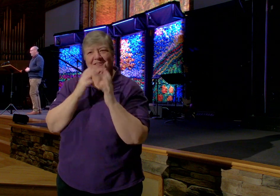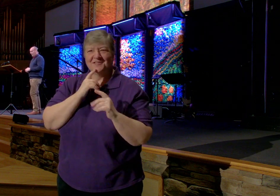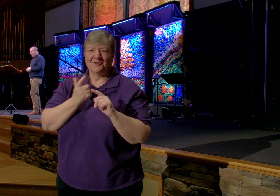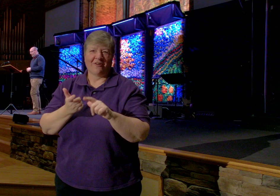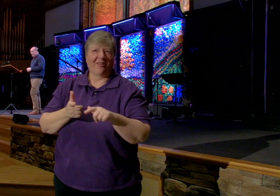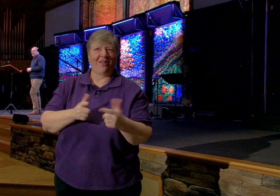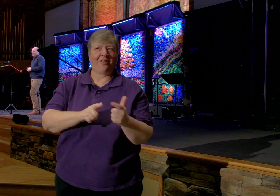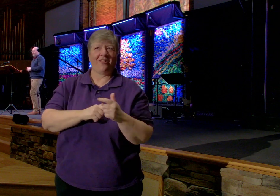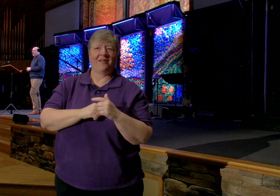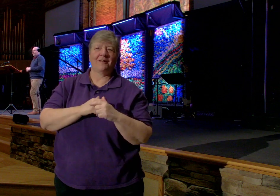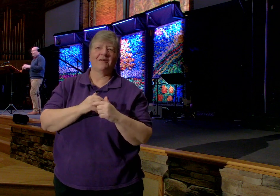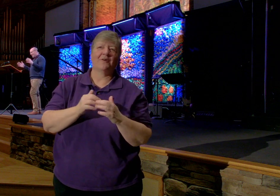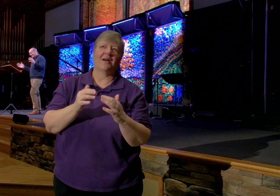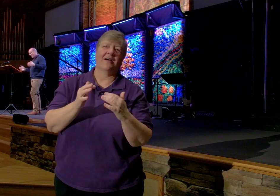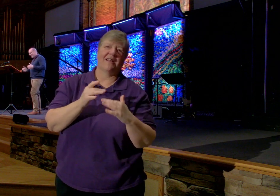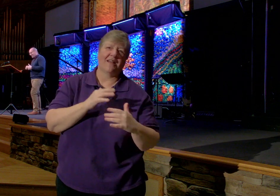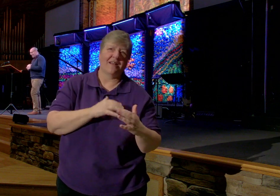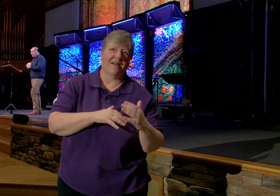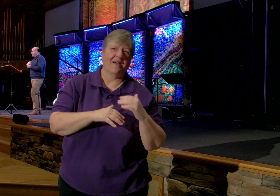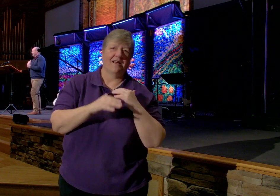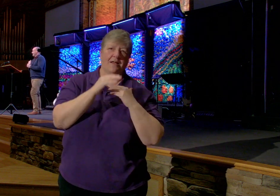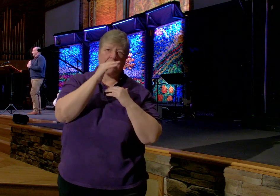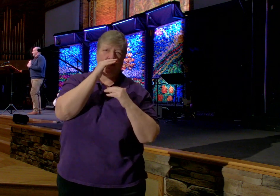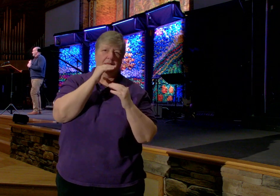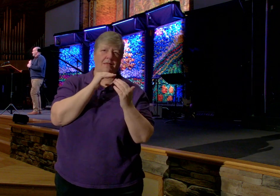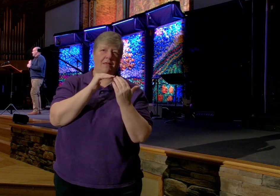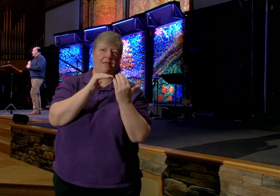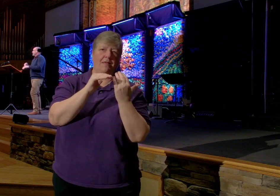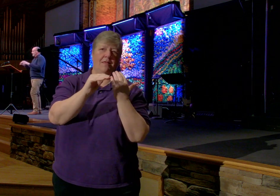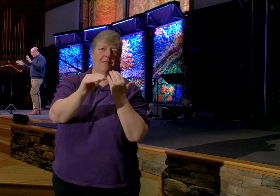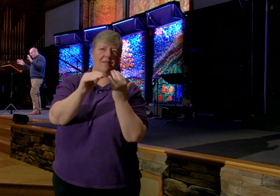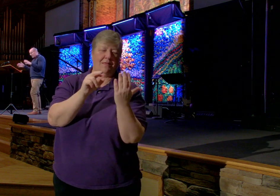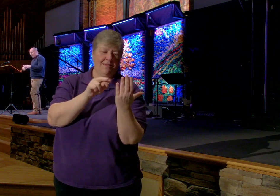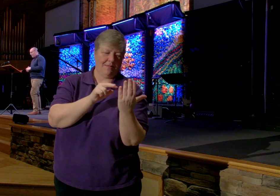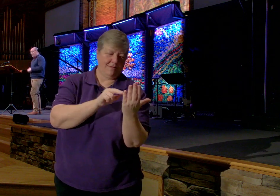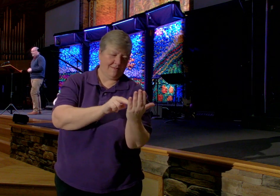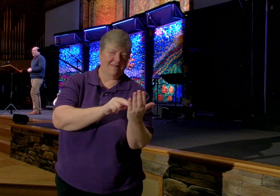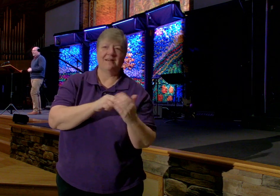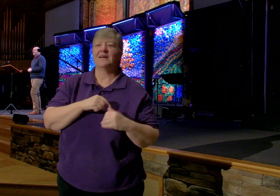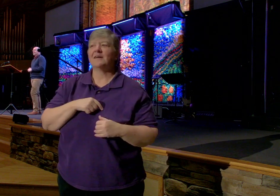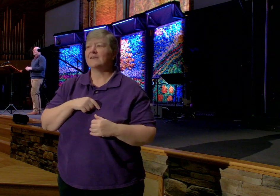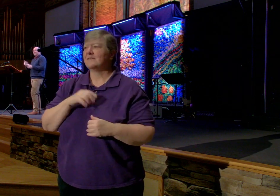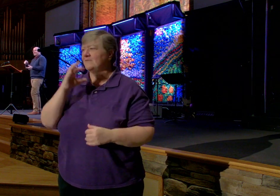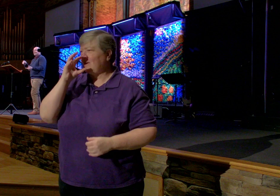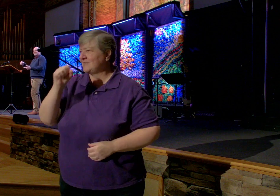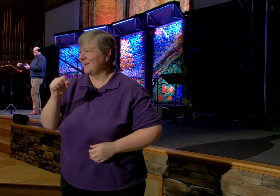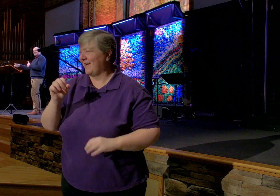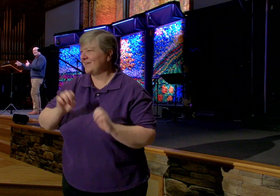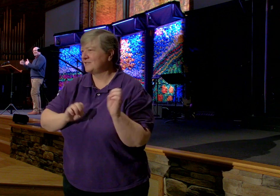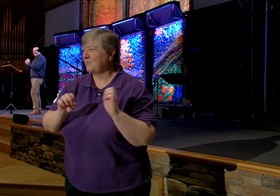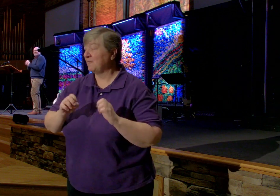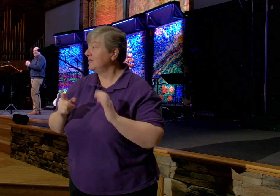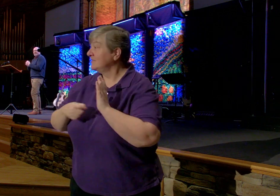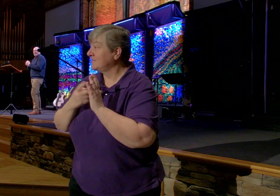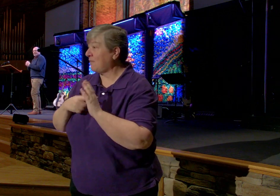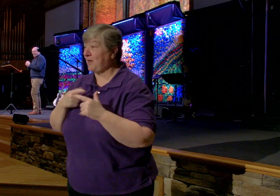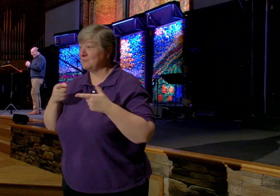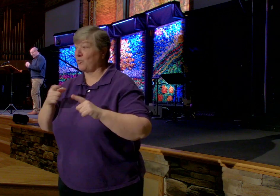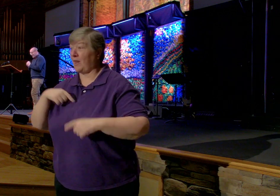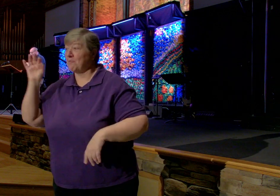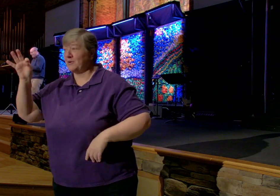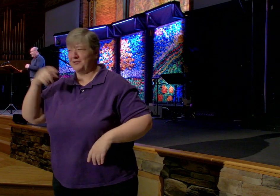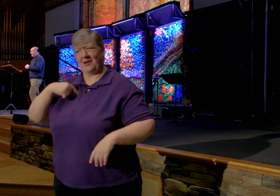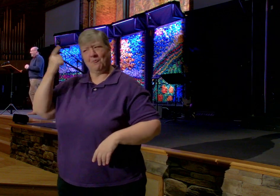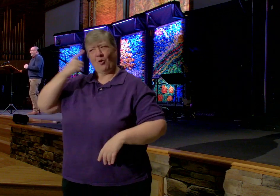went back to his old ways. Fascinating experiment. Sometimes when I'm preaching, I wonder if you are